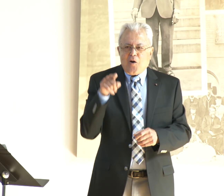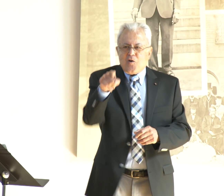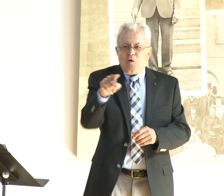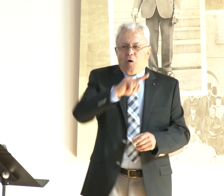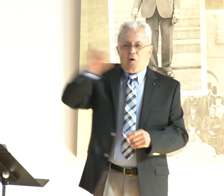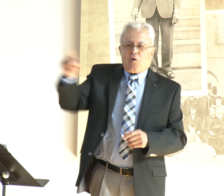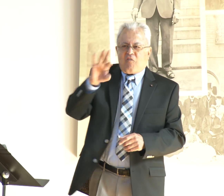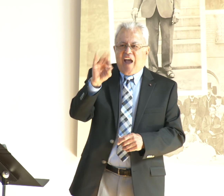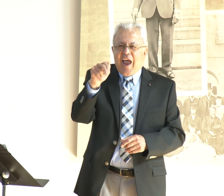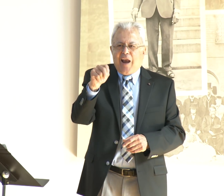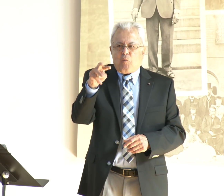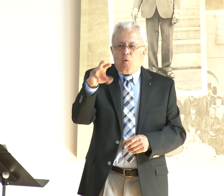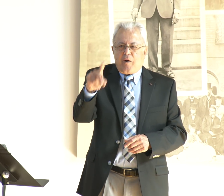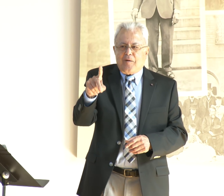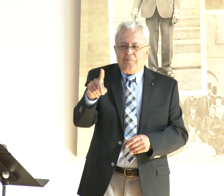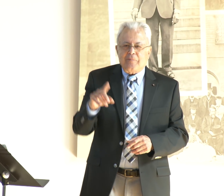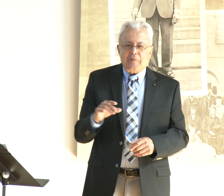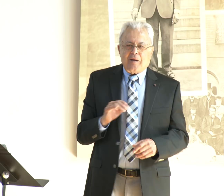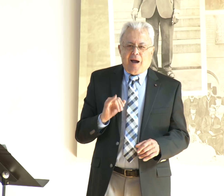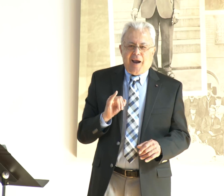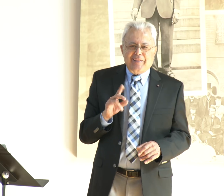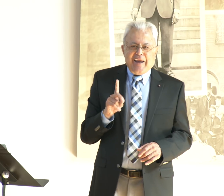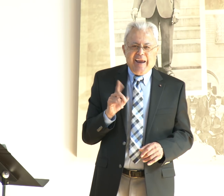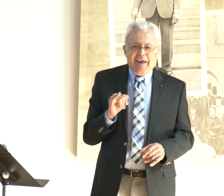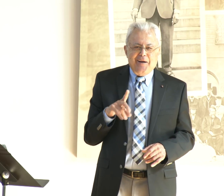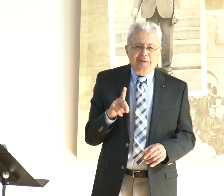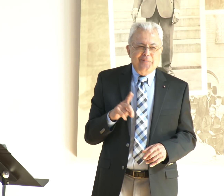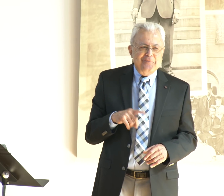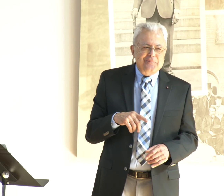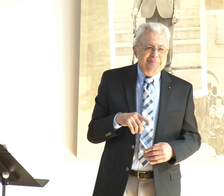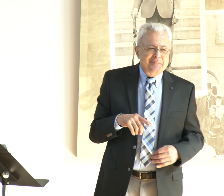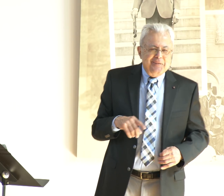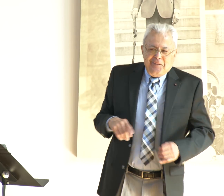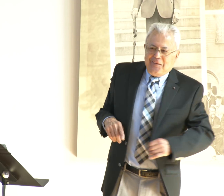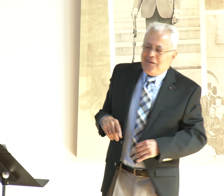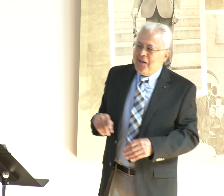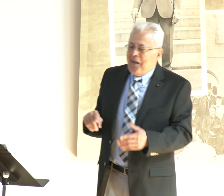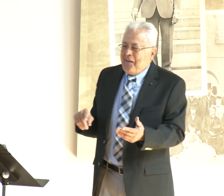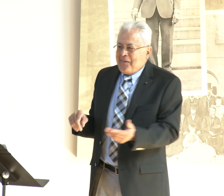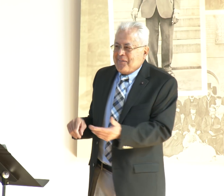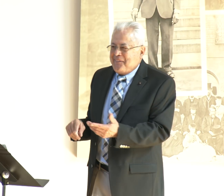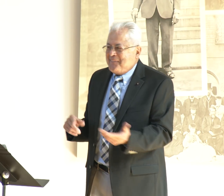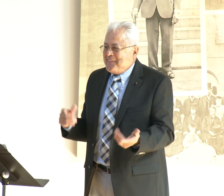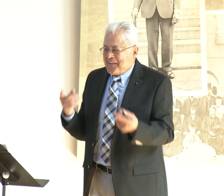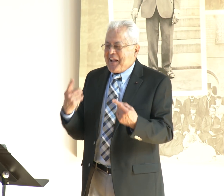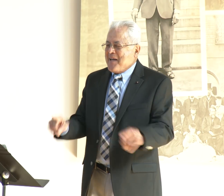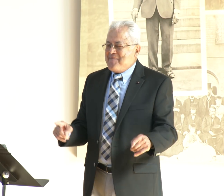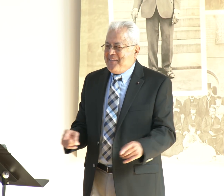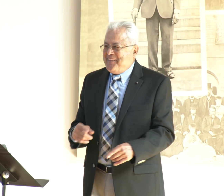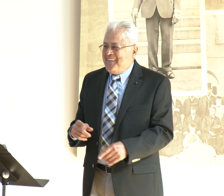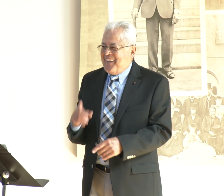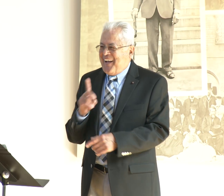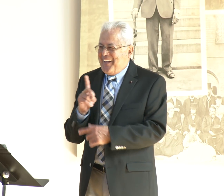He came and congratulated me and said, when you graduate next year, and you're about to graduate Gallaudet, you go to Fanwood.